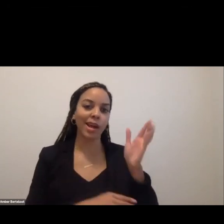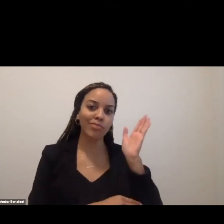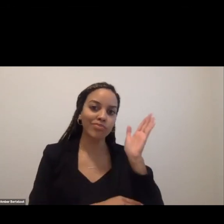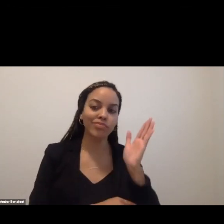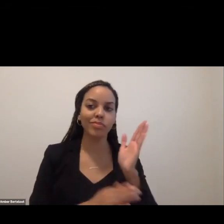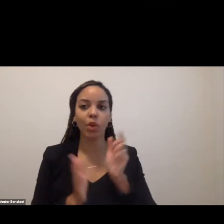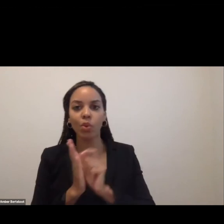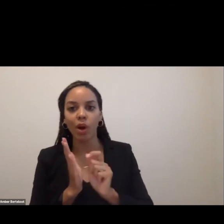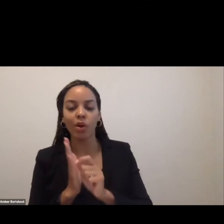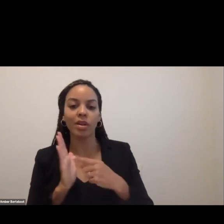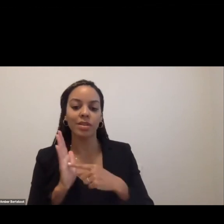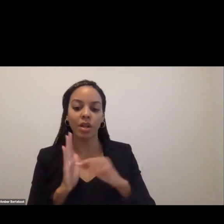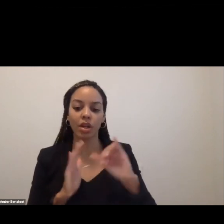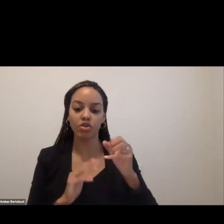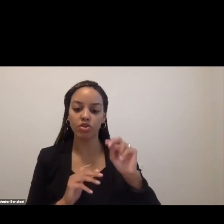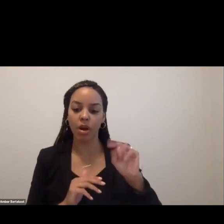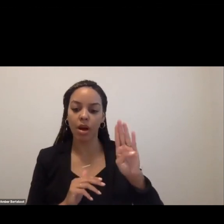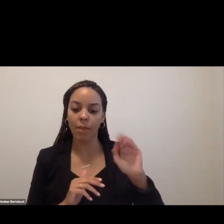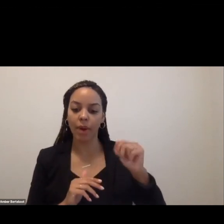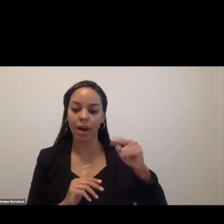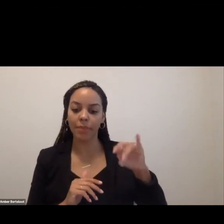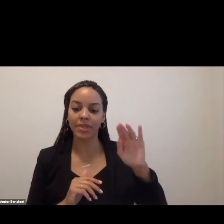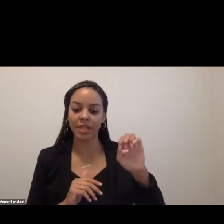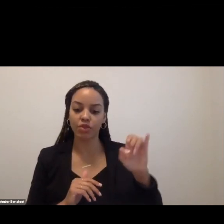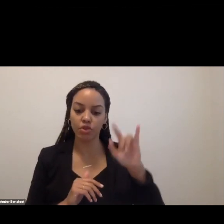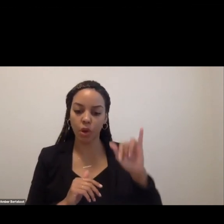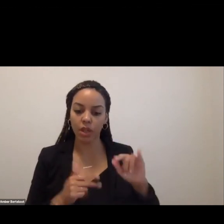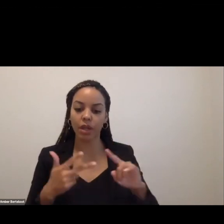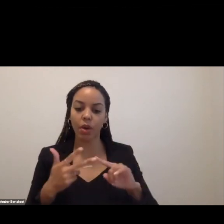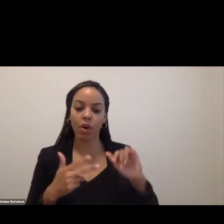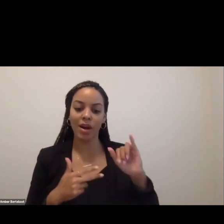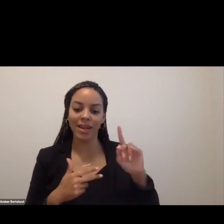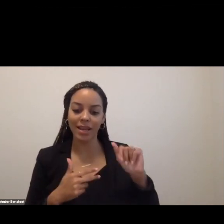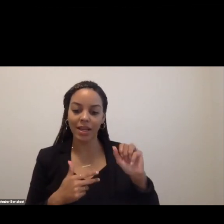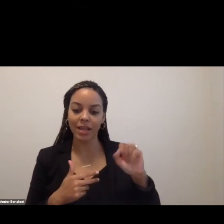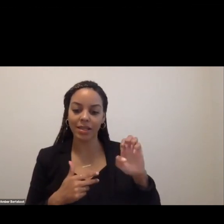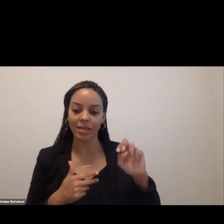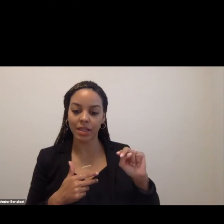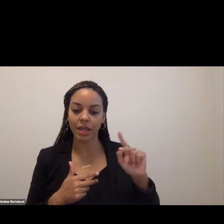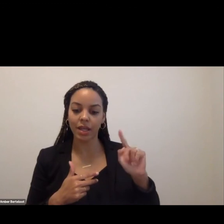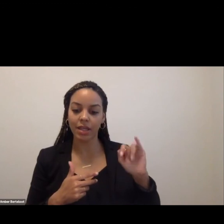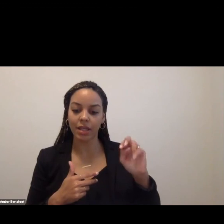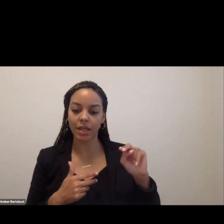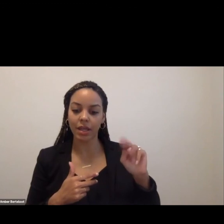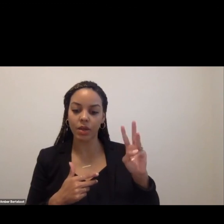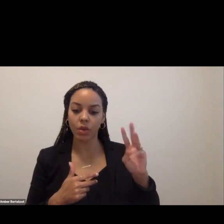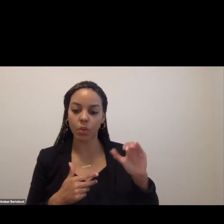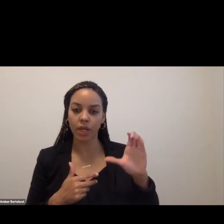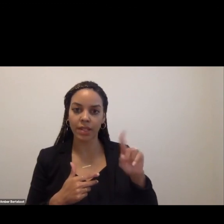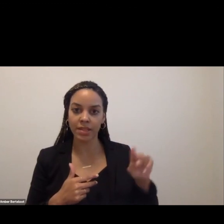such as Jean-Baptiste Joly or Ika Sienkiewicz-Nowacka or Gordon Knox.